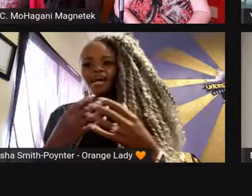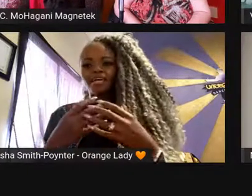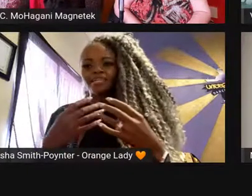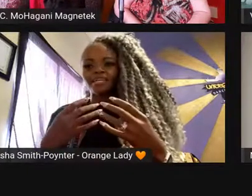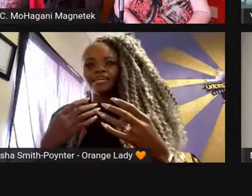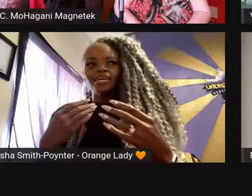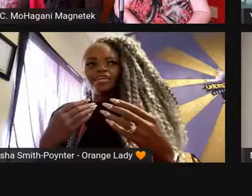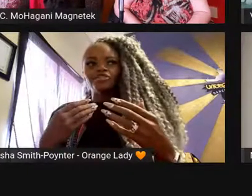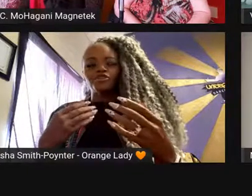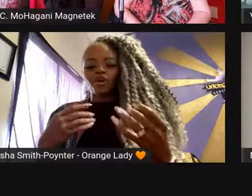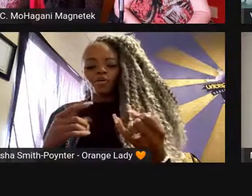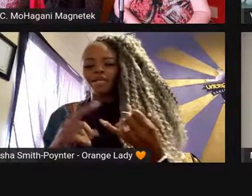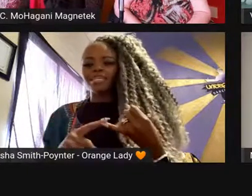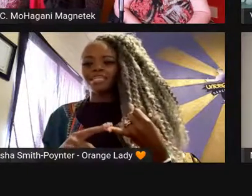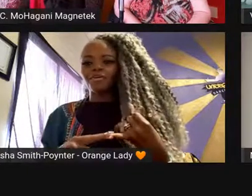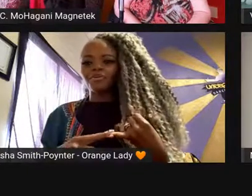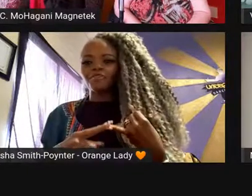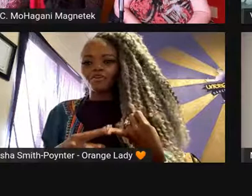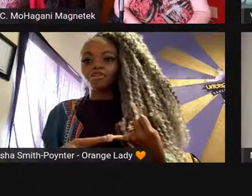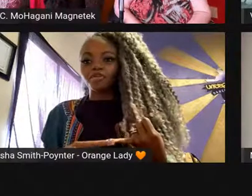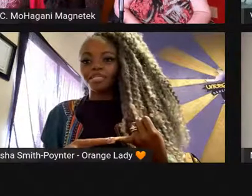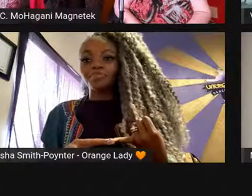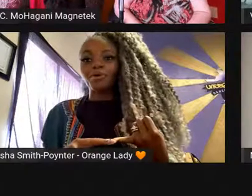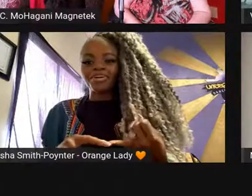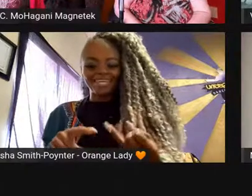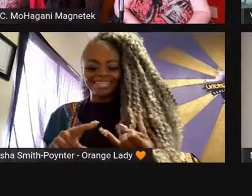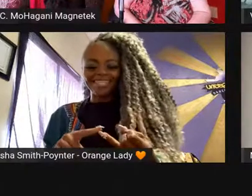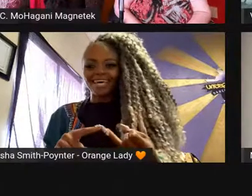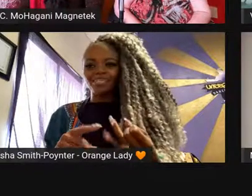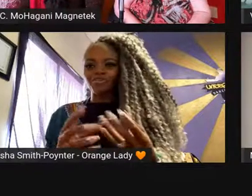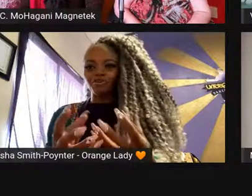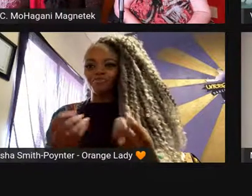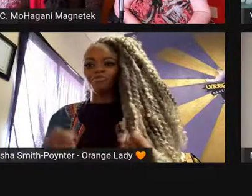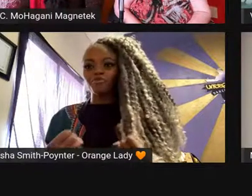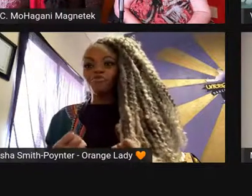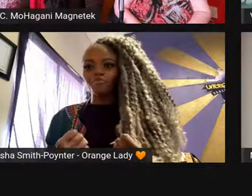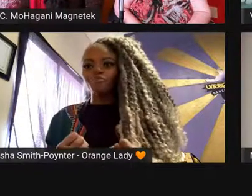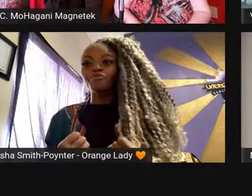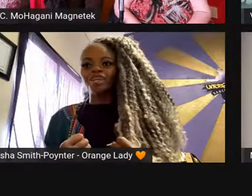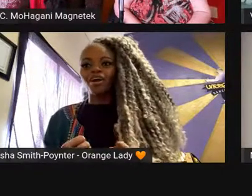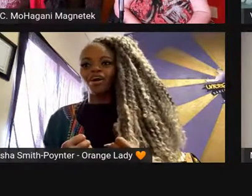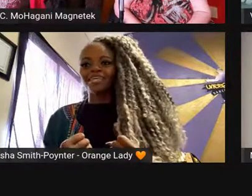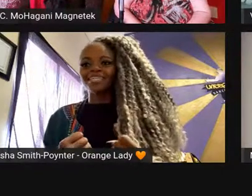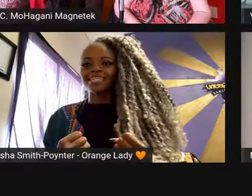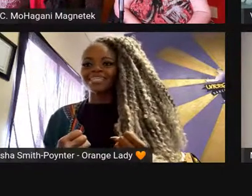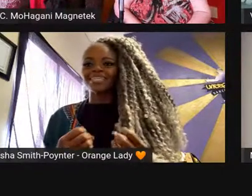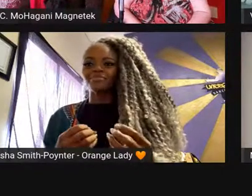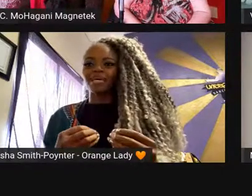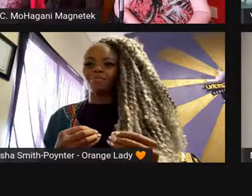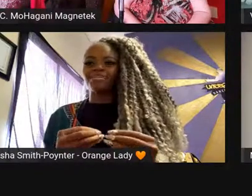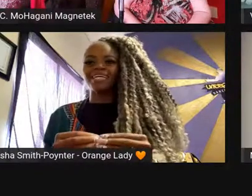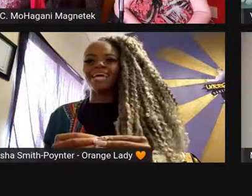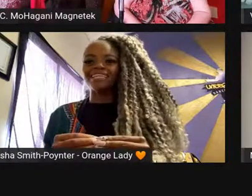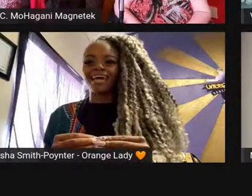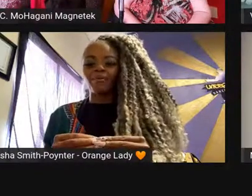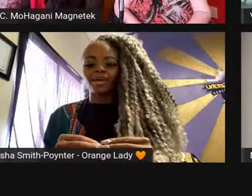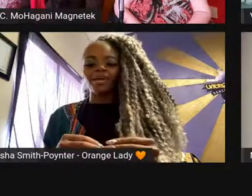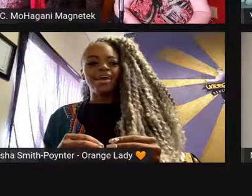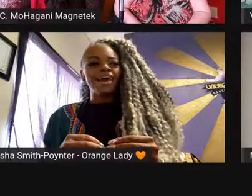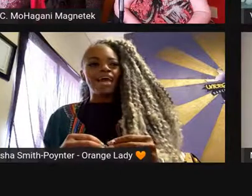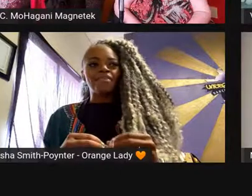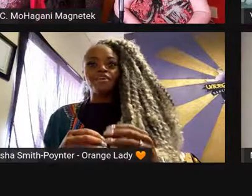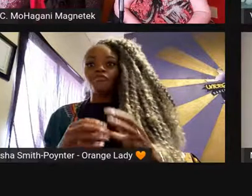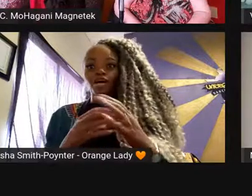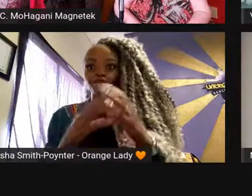eye contact. And so you're already dealing with a virtual experience. And so you've removed the audience in the sense of being able to connect that